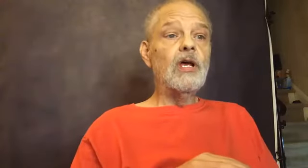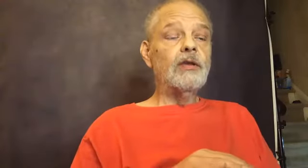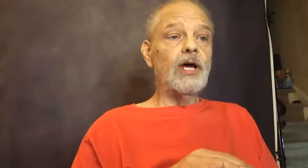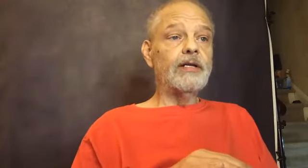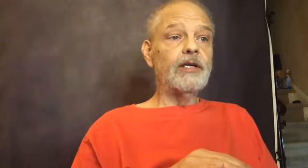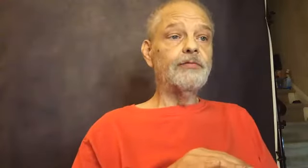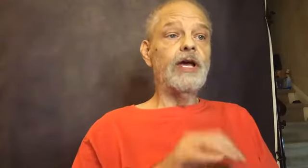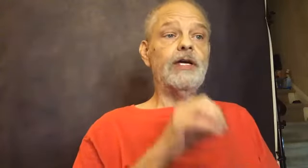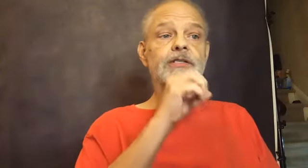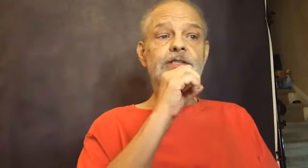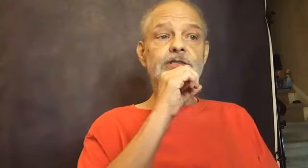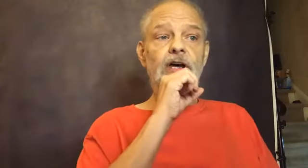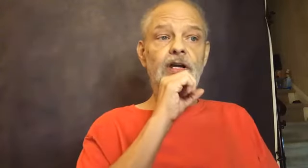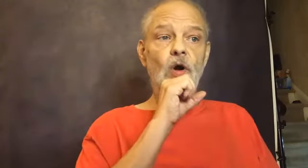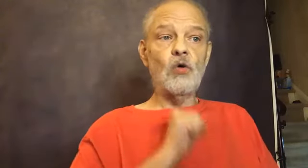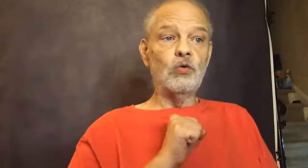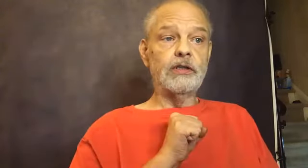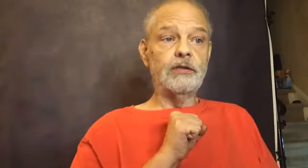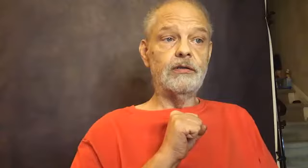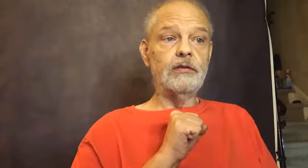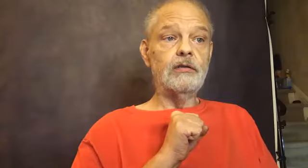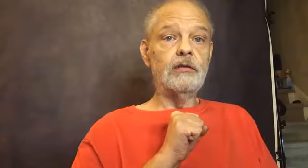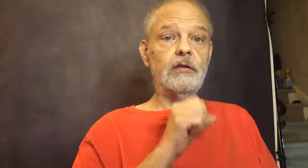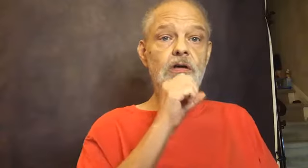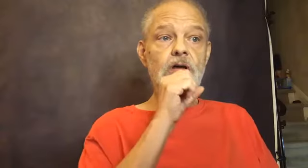The idea for age is you're signing old,